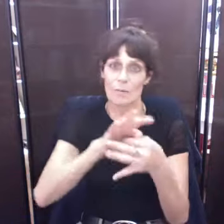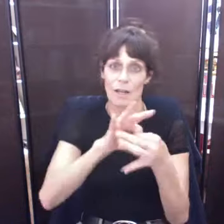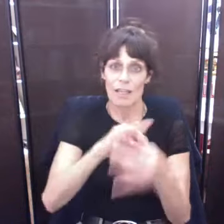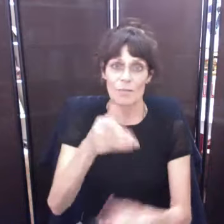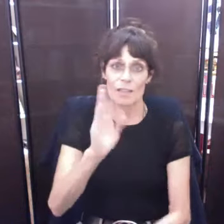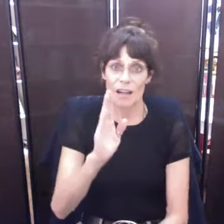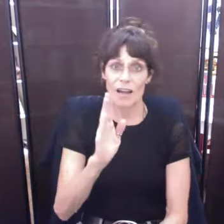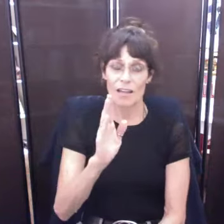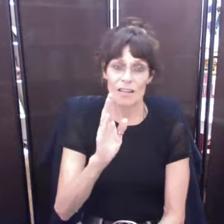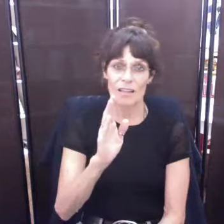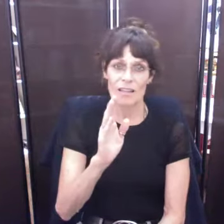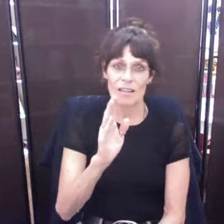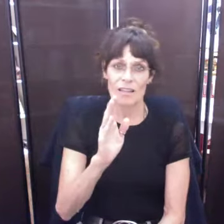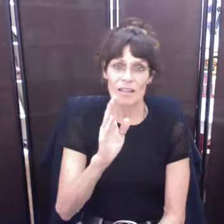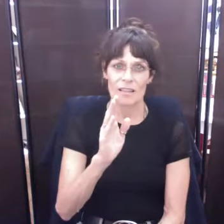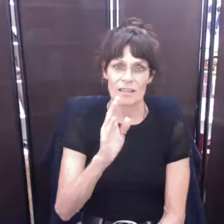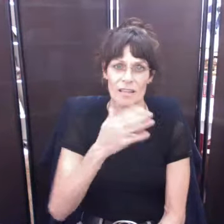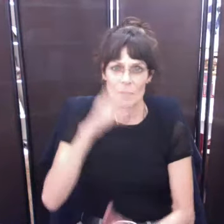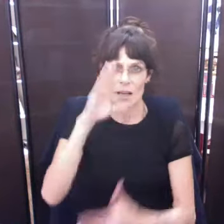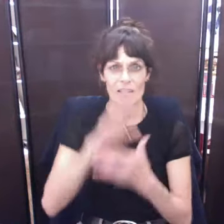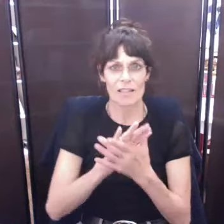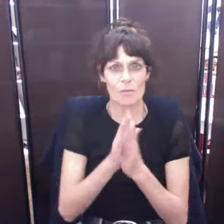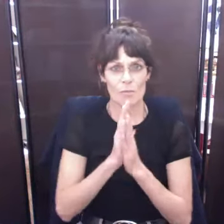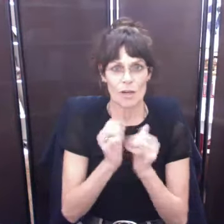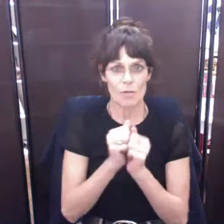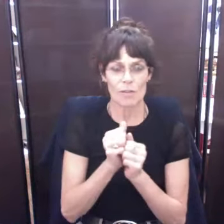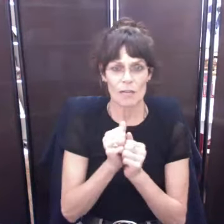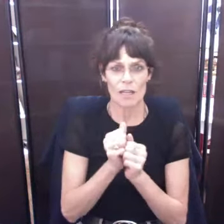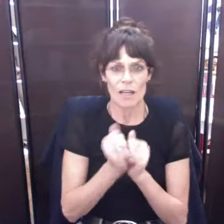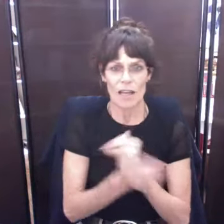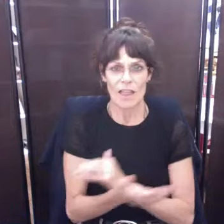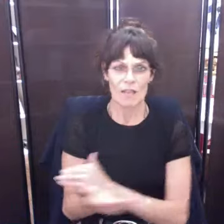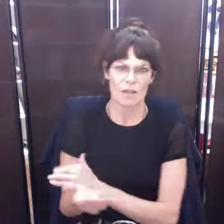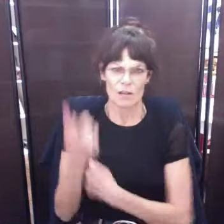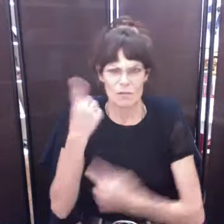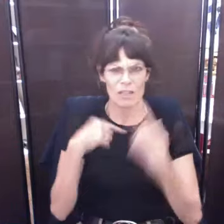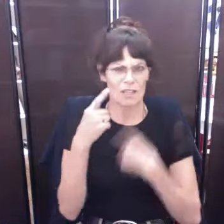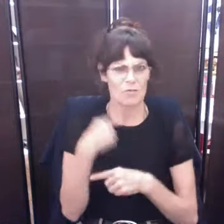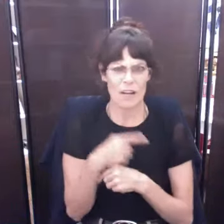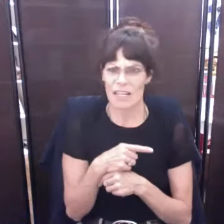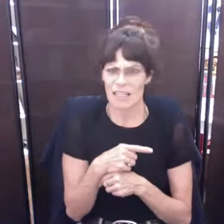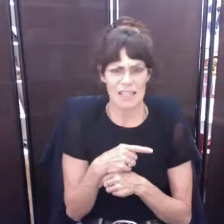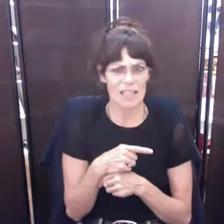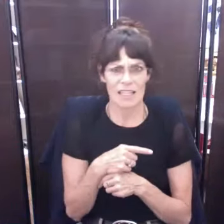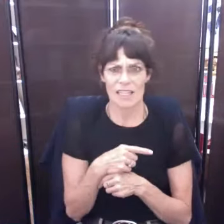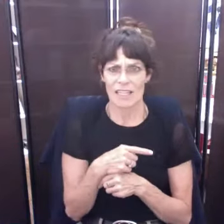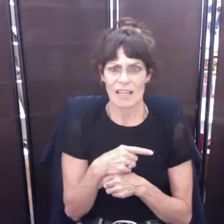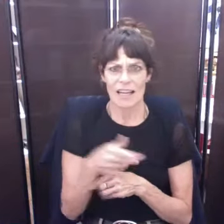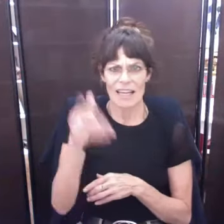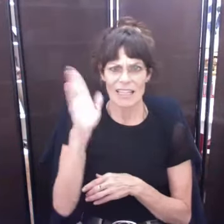And my husband prayed with me. And that morning was the craziest morning of my life. I got a God shot, you know.